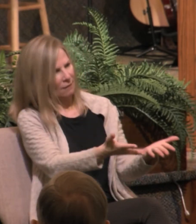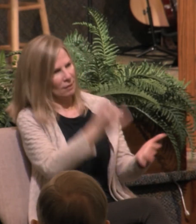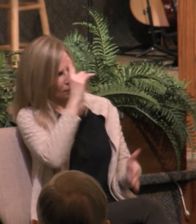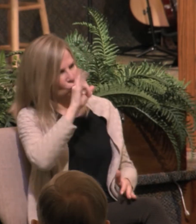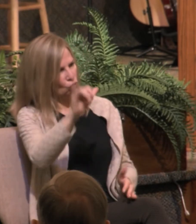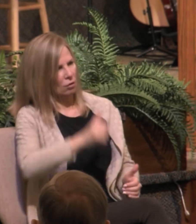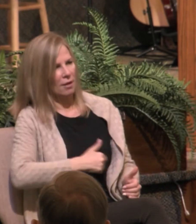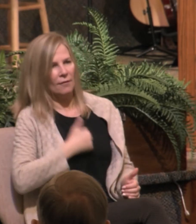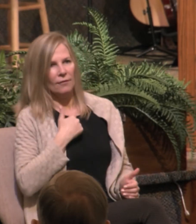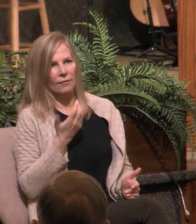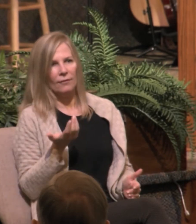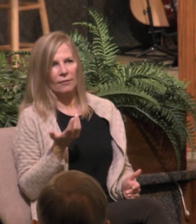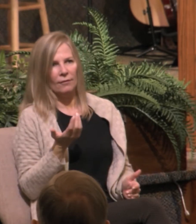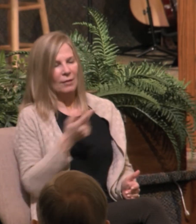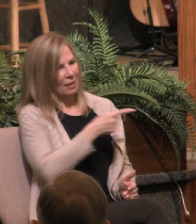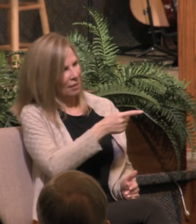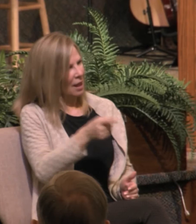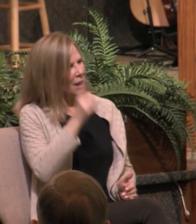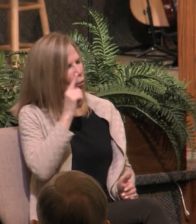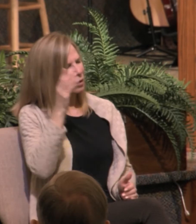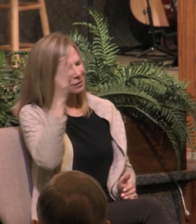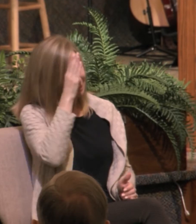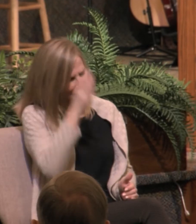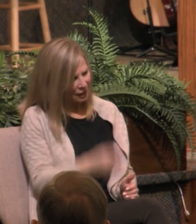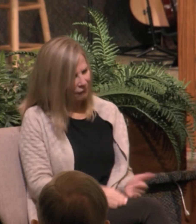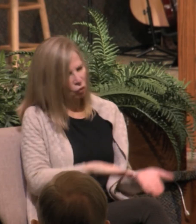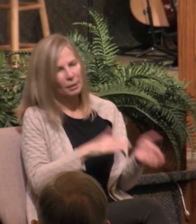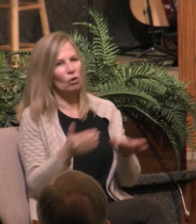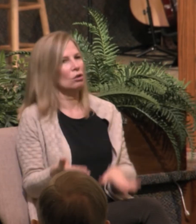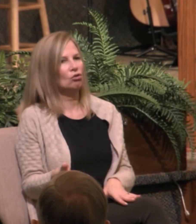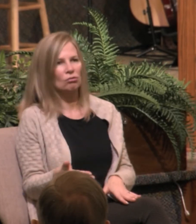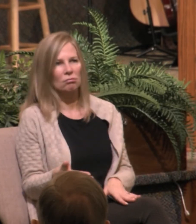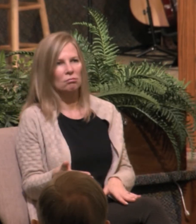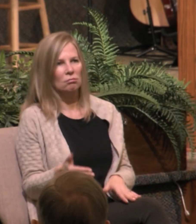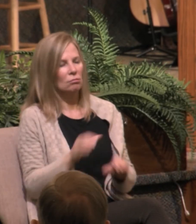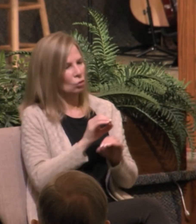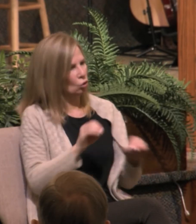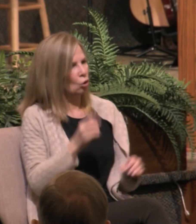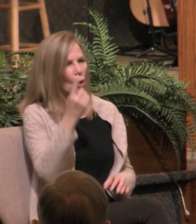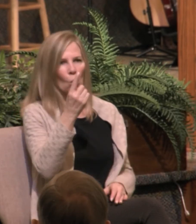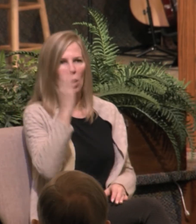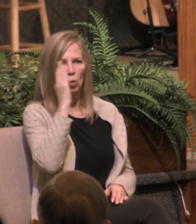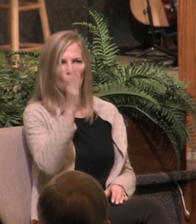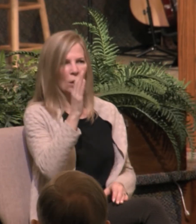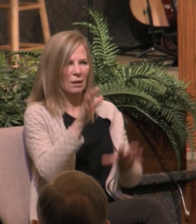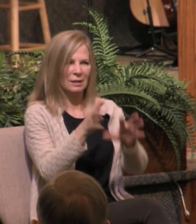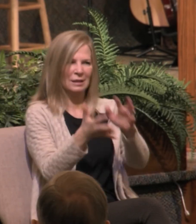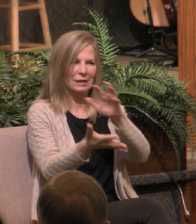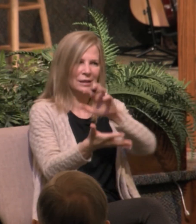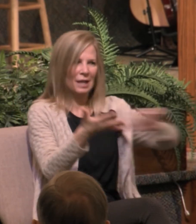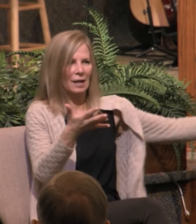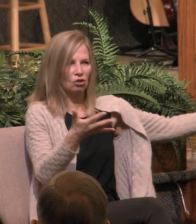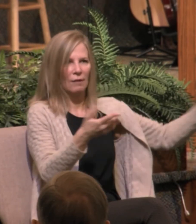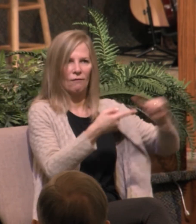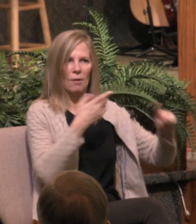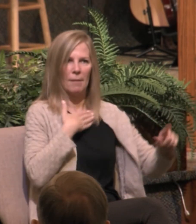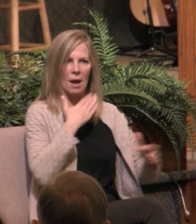them, and they will never perish, and no one will snatch them out of my